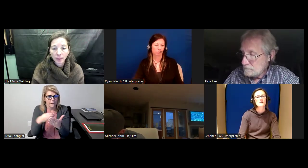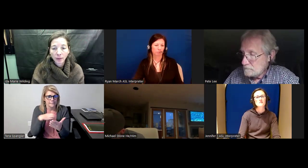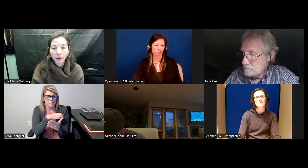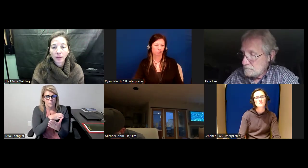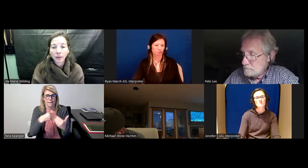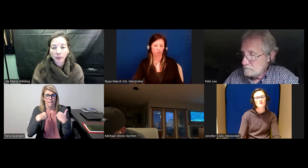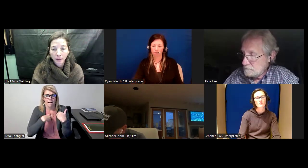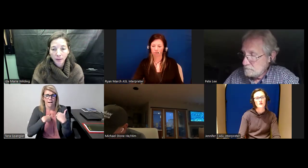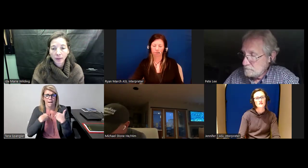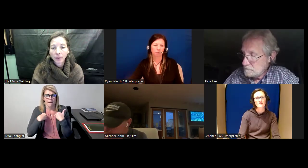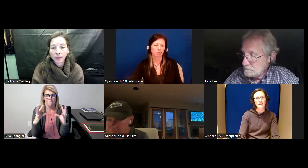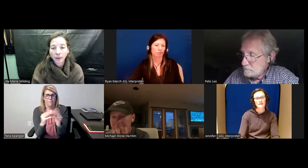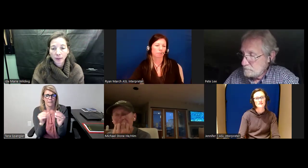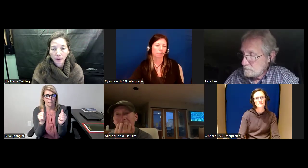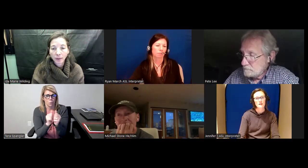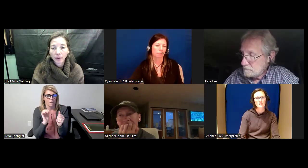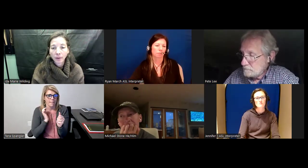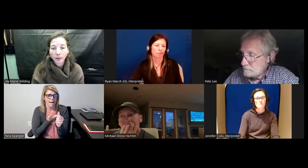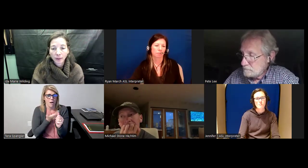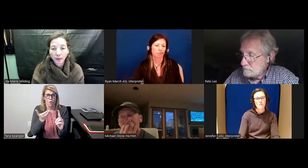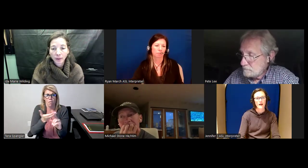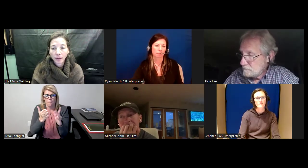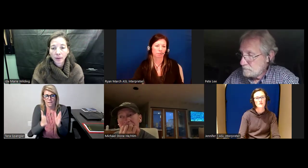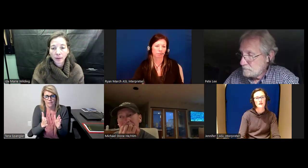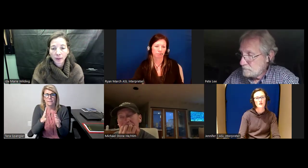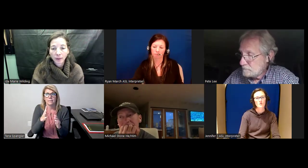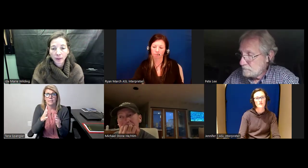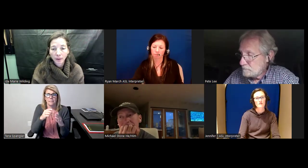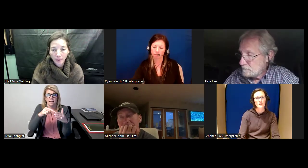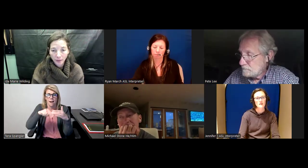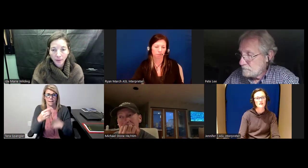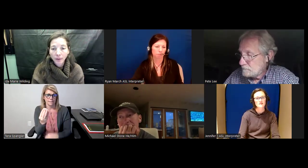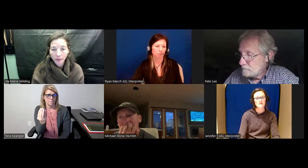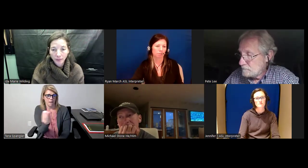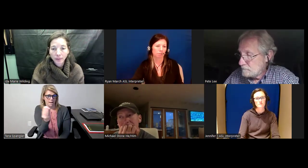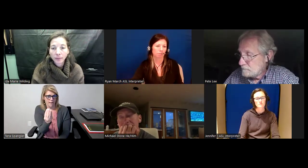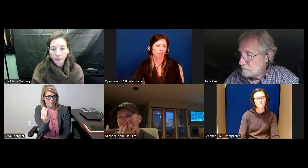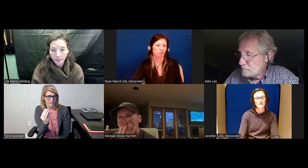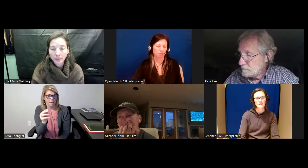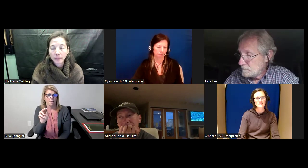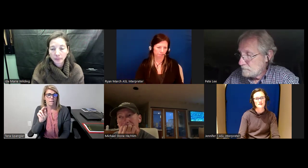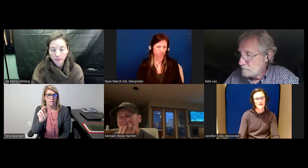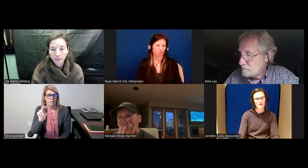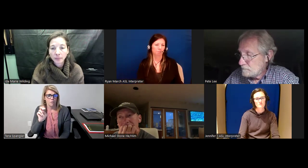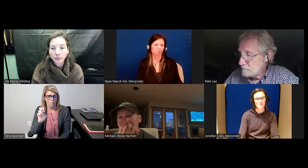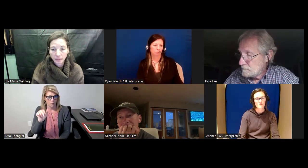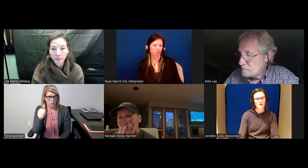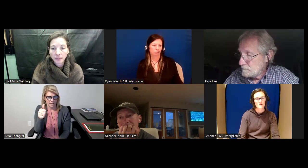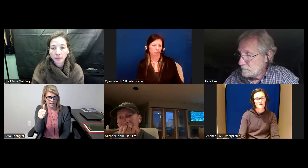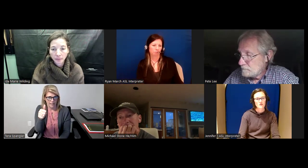I did mention before to the Finance Committee that I have a meeting with our lobbyist next